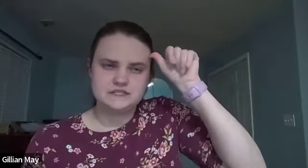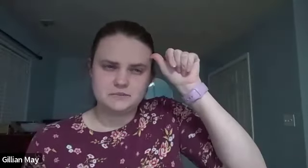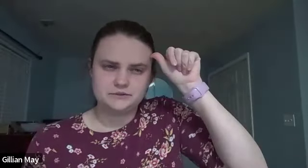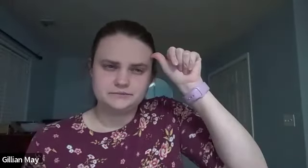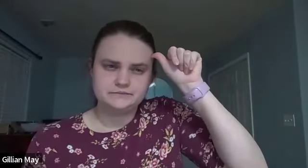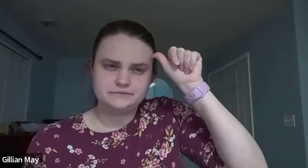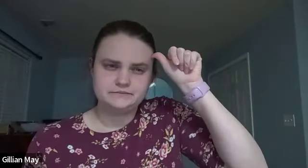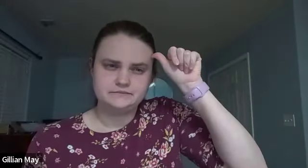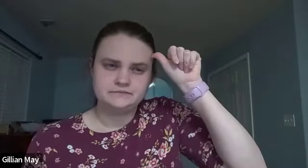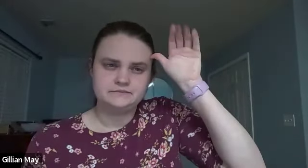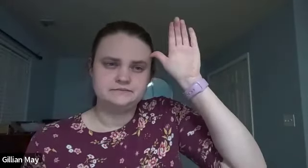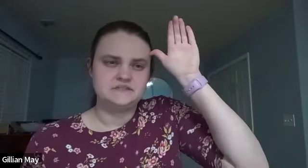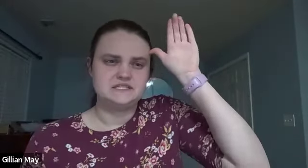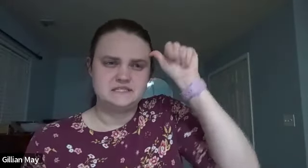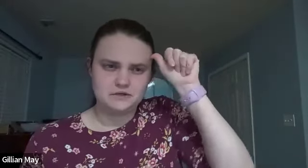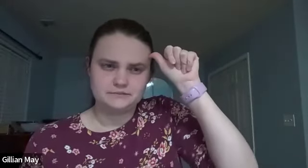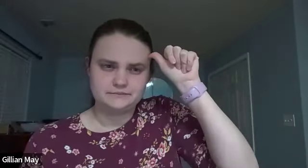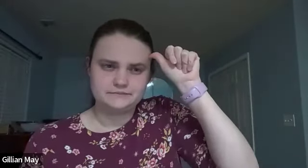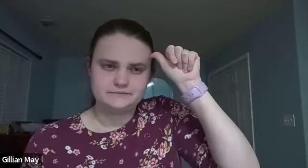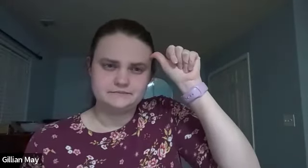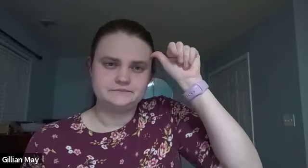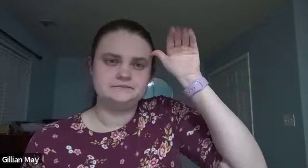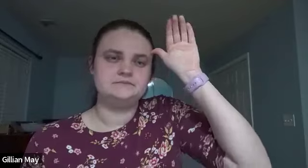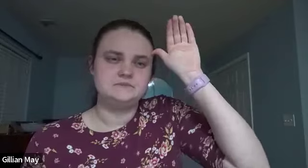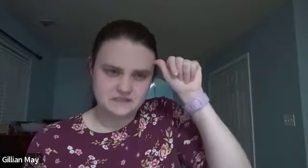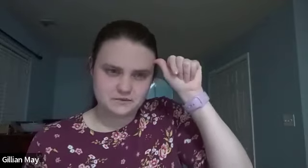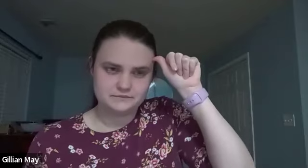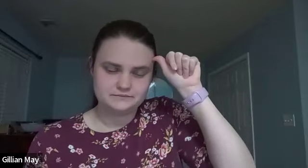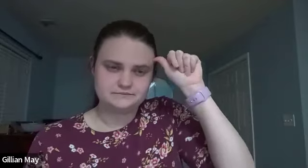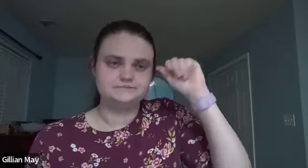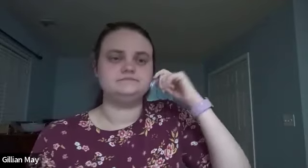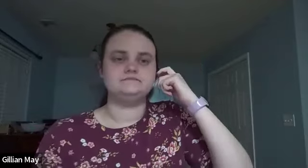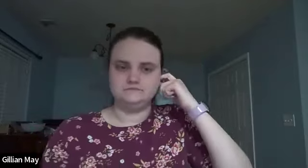stubborn. Stubborn. Stubborn.